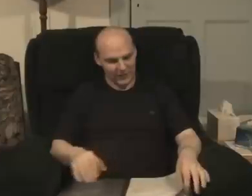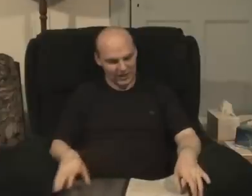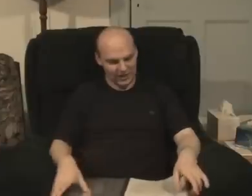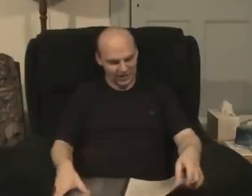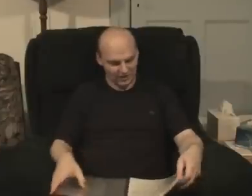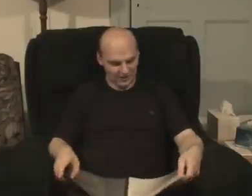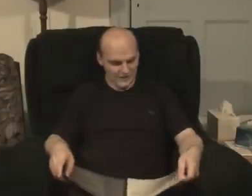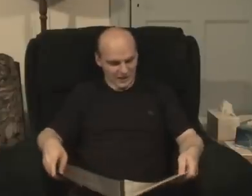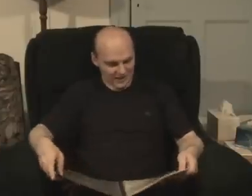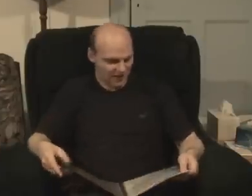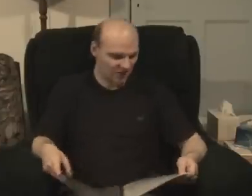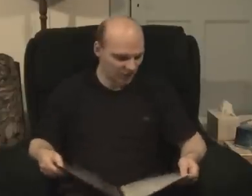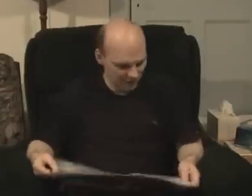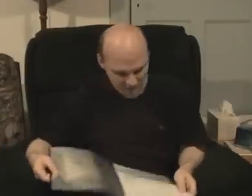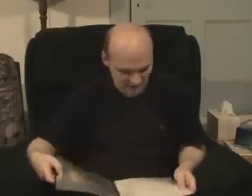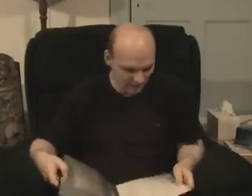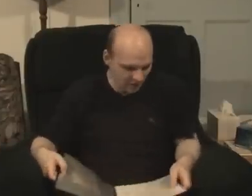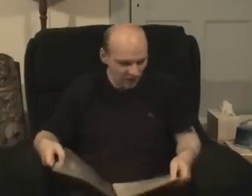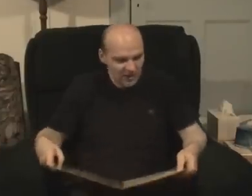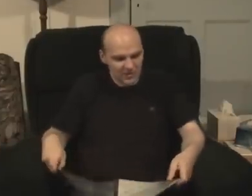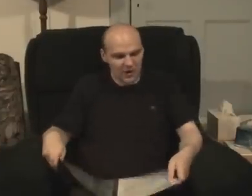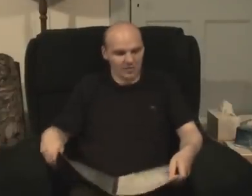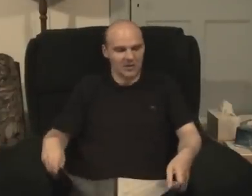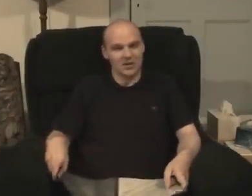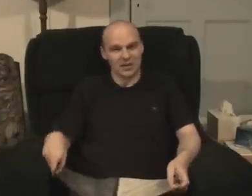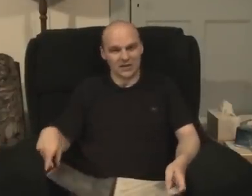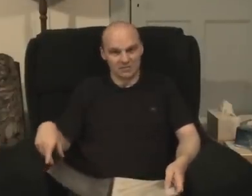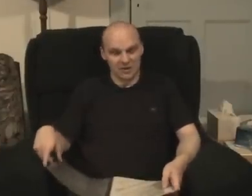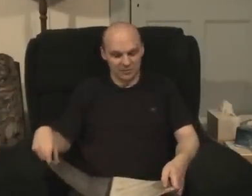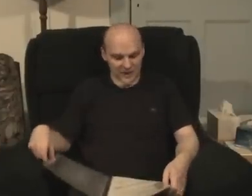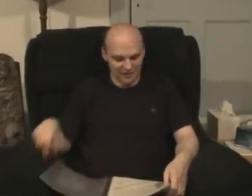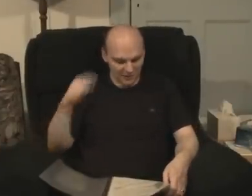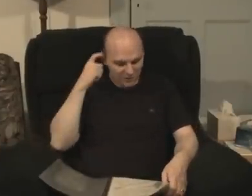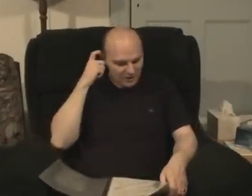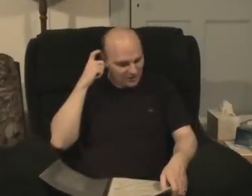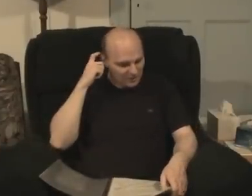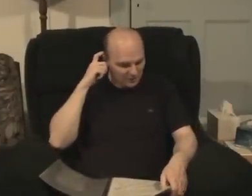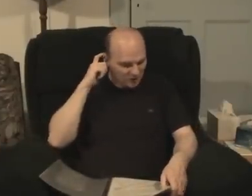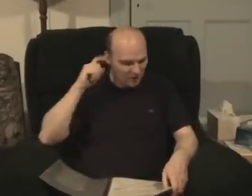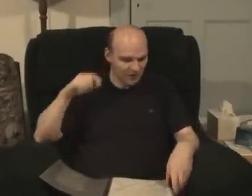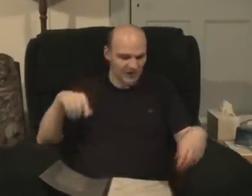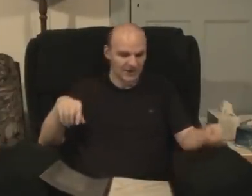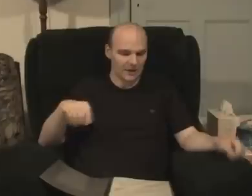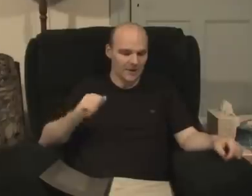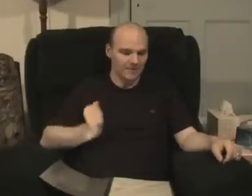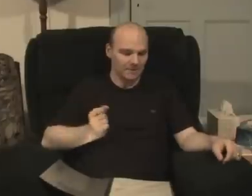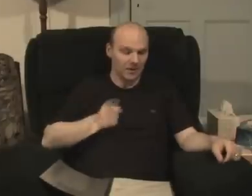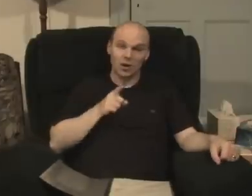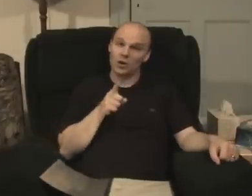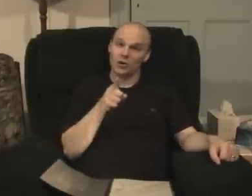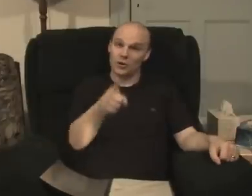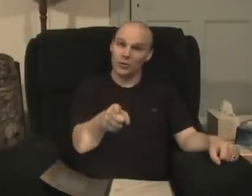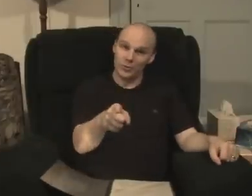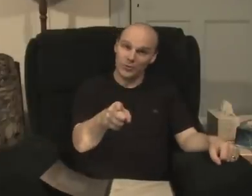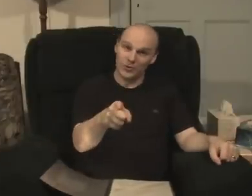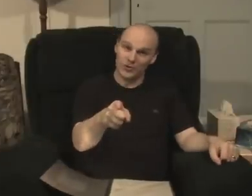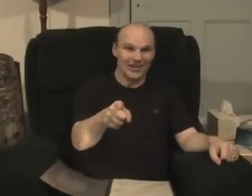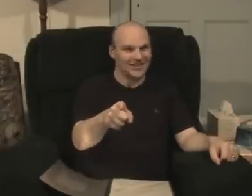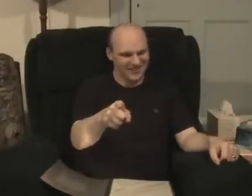it. And the last set, you went through these very quickly, so I hope I signed these reasonably carefully. We didn't spend much time on these. You, that's not